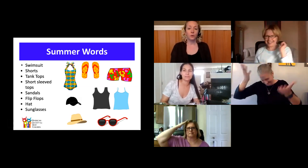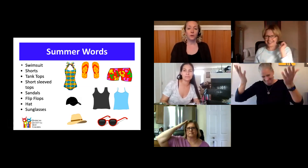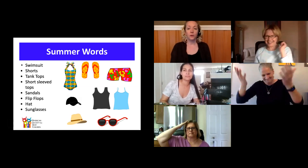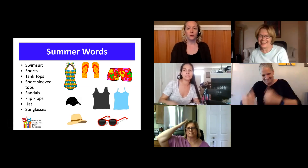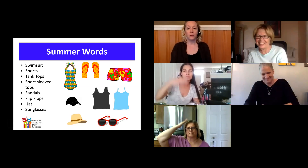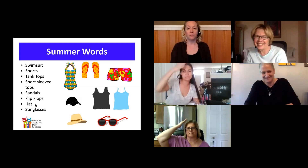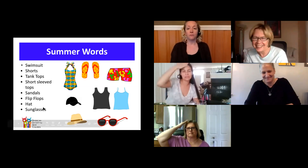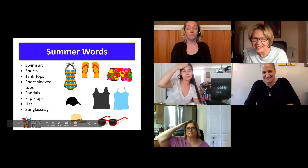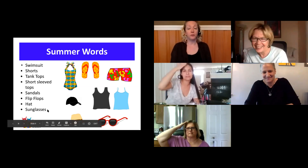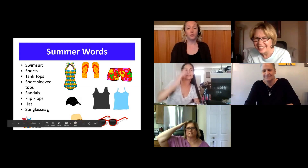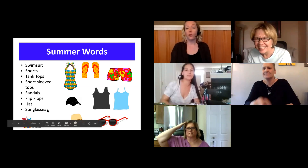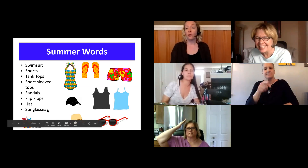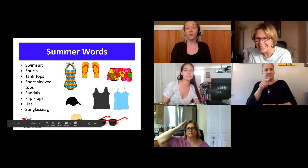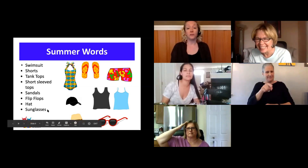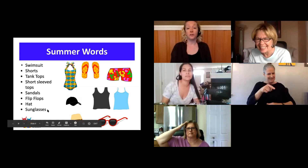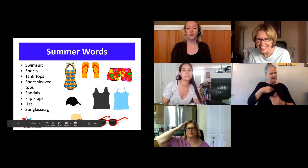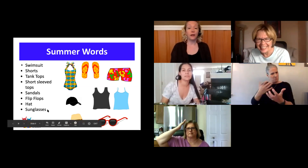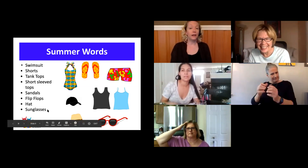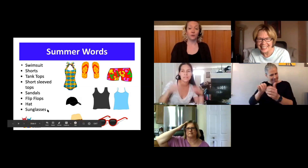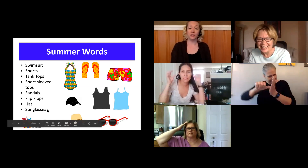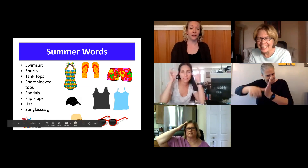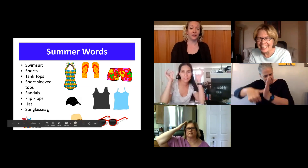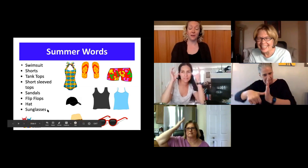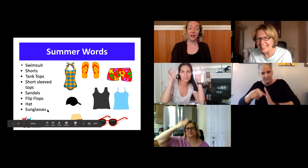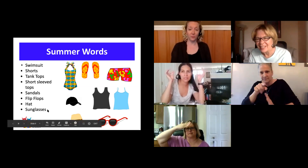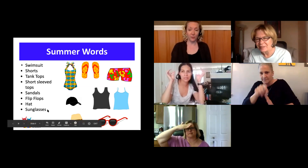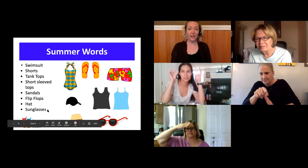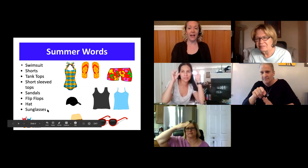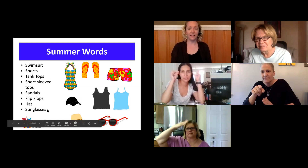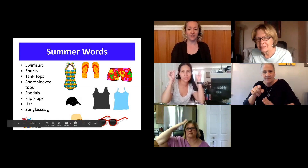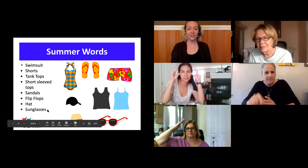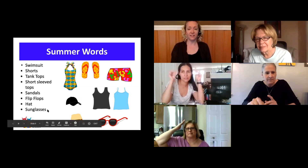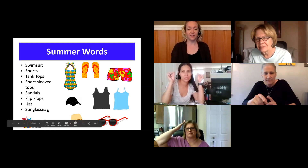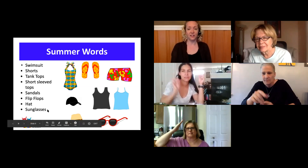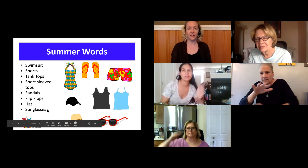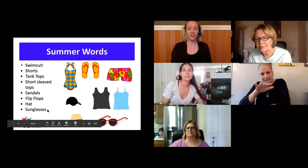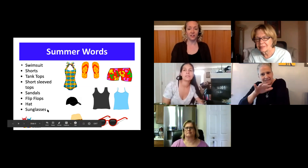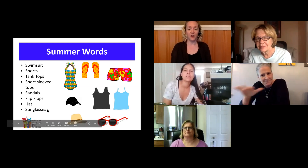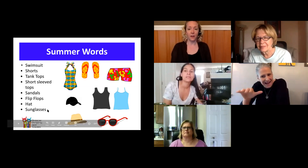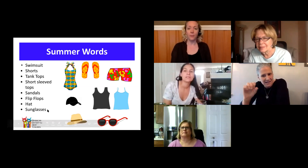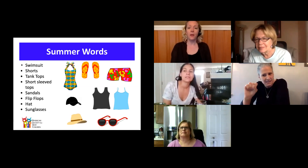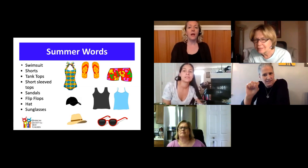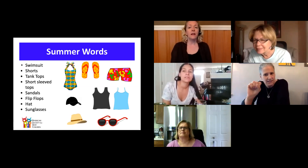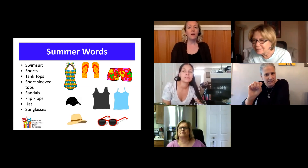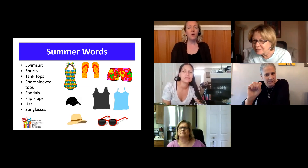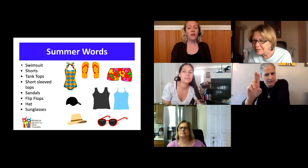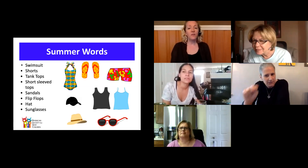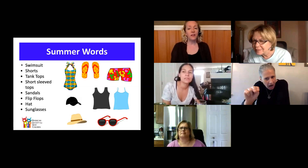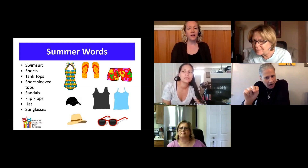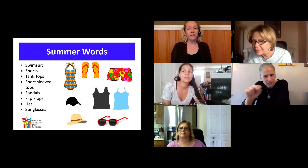to the side. It really doesn't matter, but hat, that's this generic sign for hat. Now I want to emphasize,